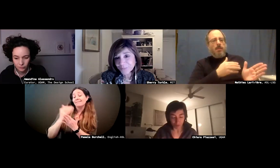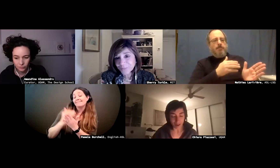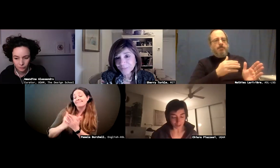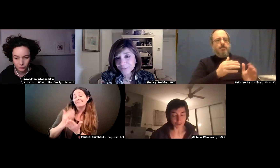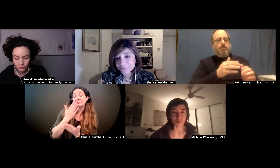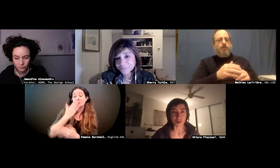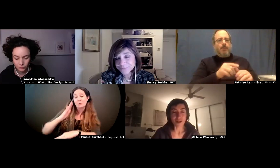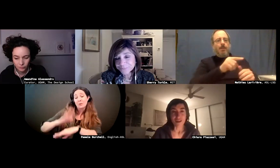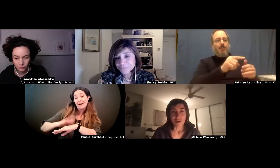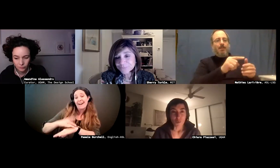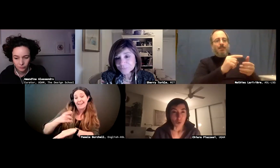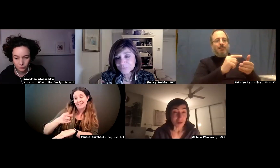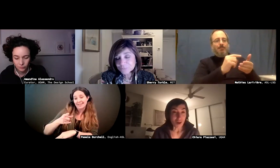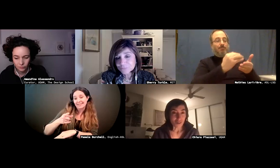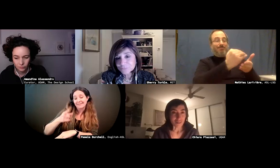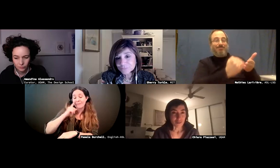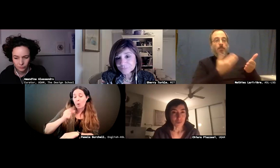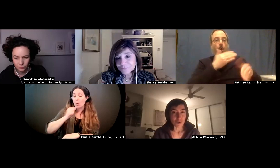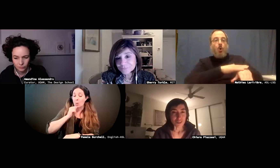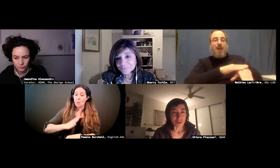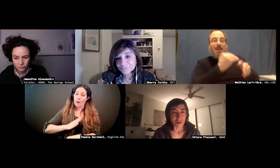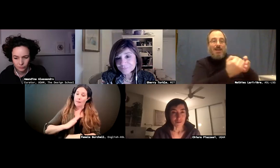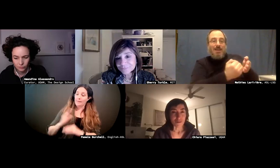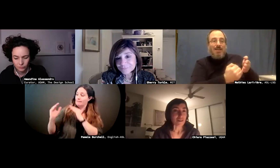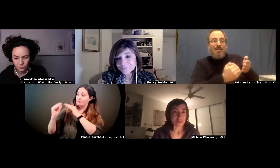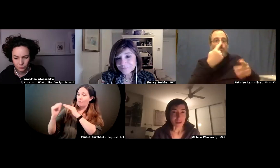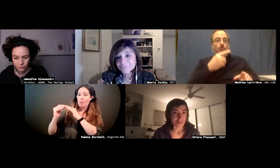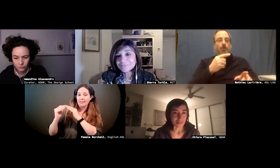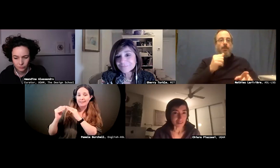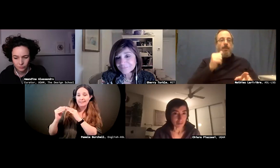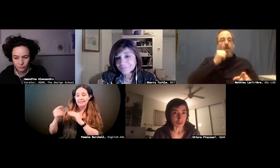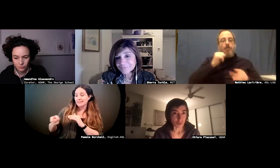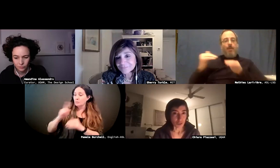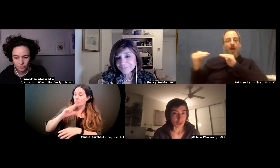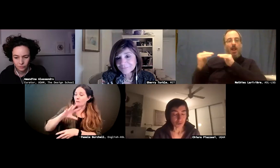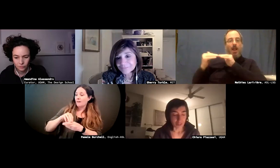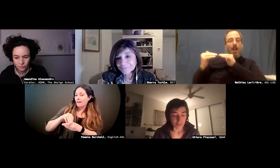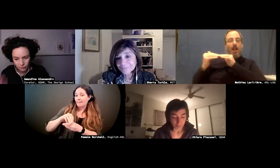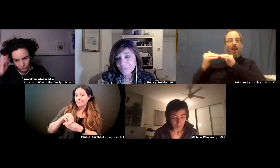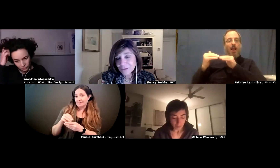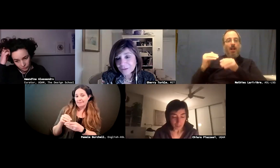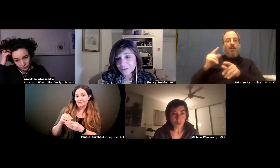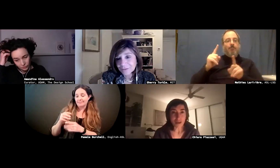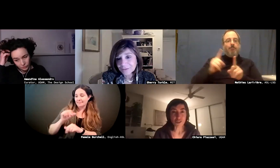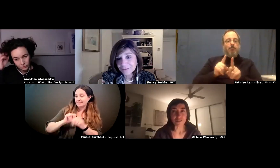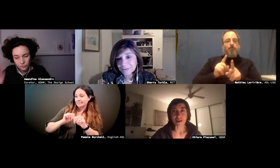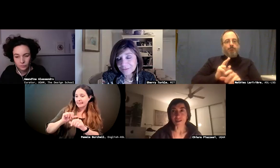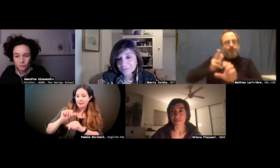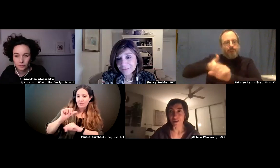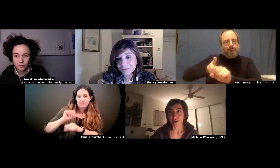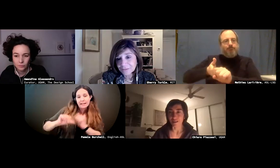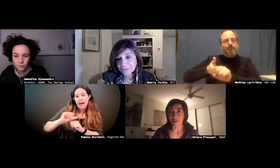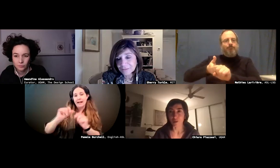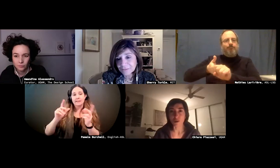you provided for women colleagues who would find themselves in the same situation you did. And you mentioned